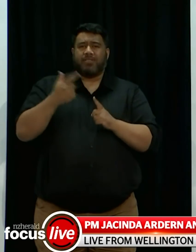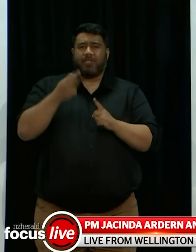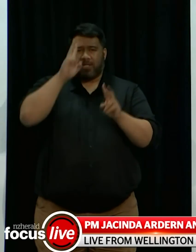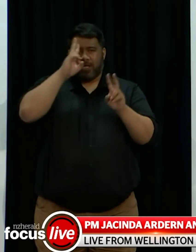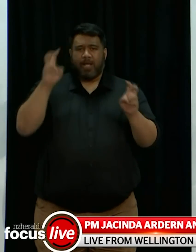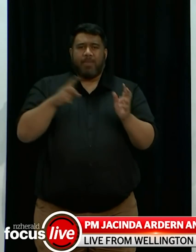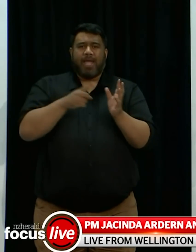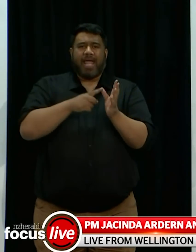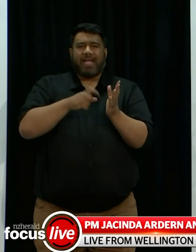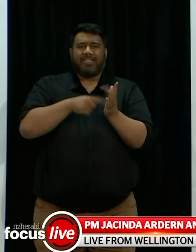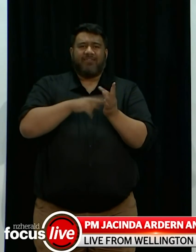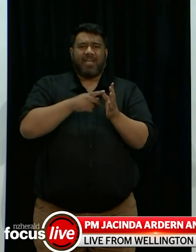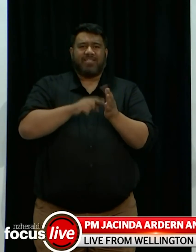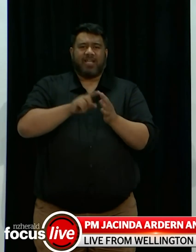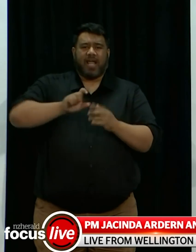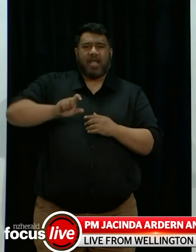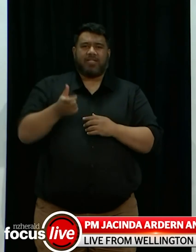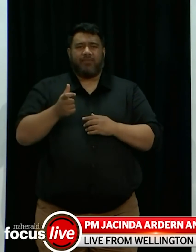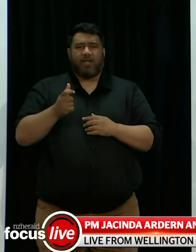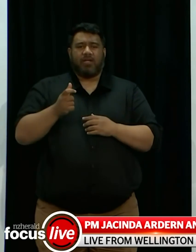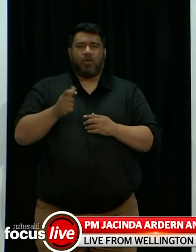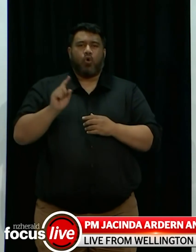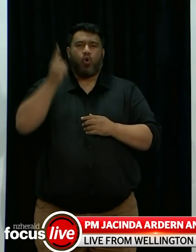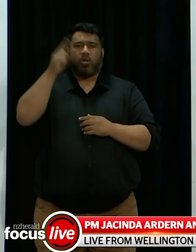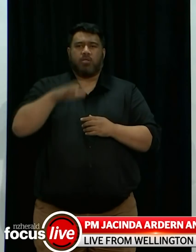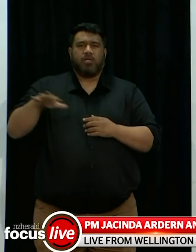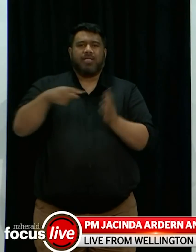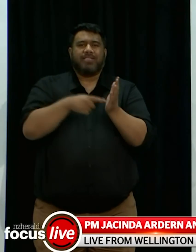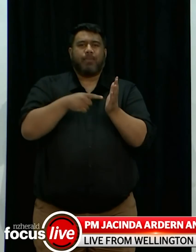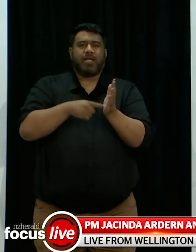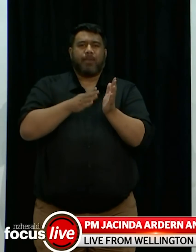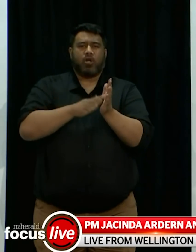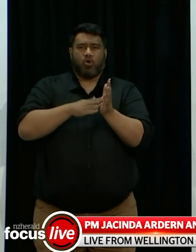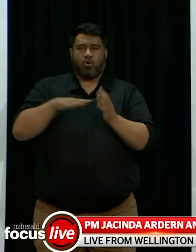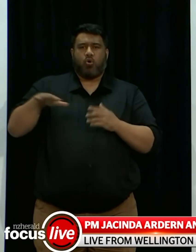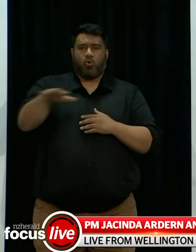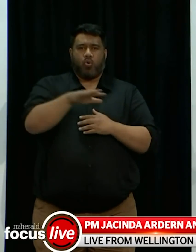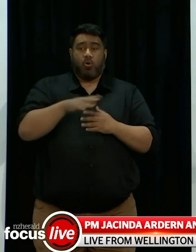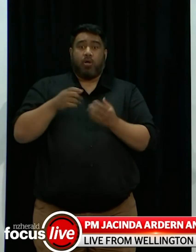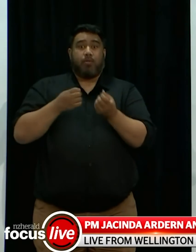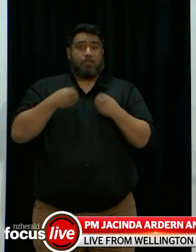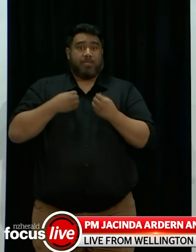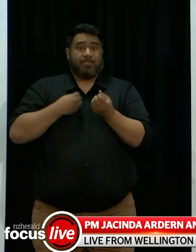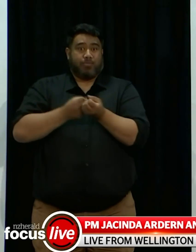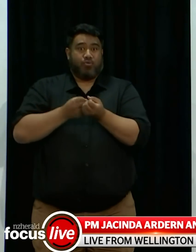information and links to business supports. We have been in discussion with Auckland businesses and their representatives and the Auckland